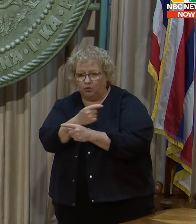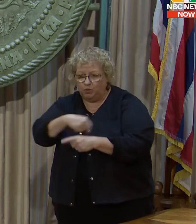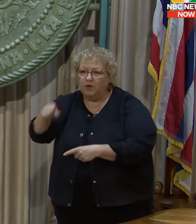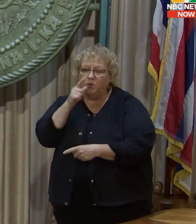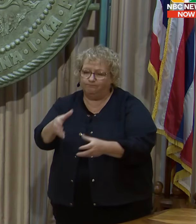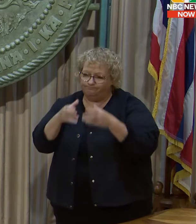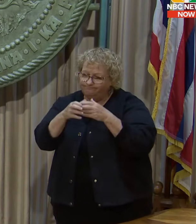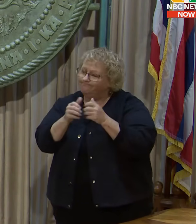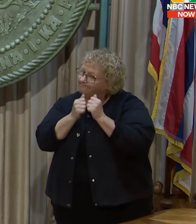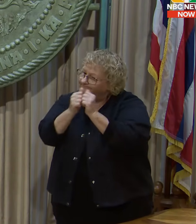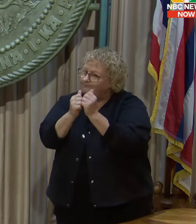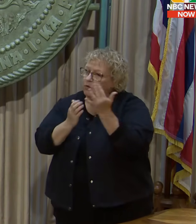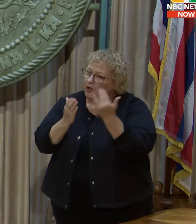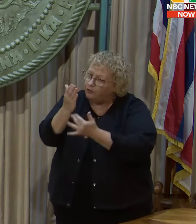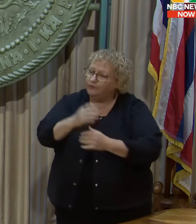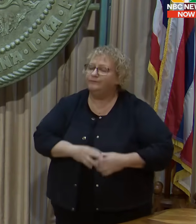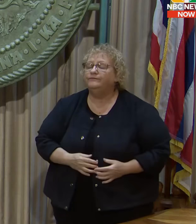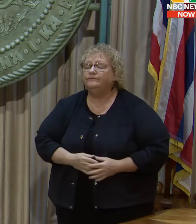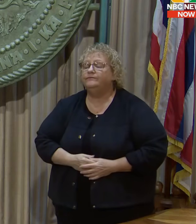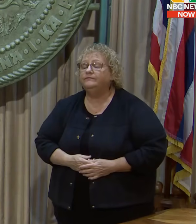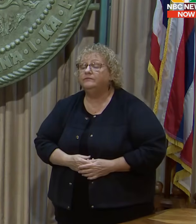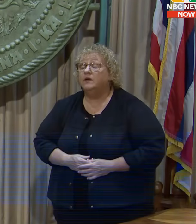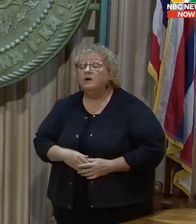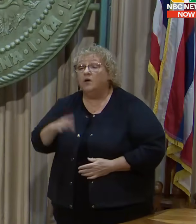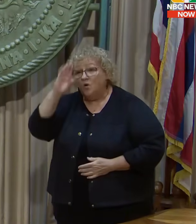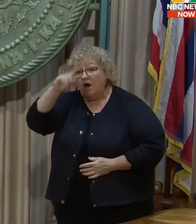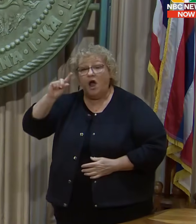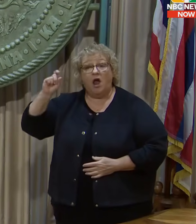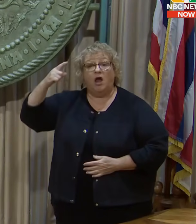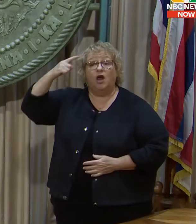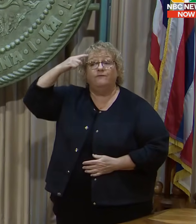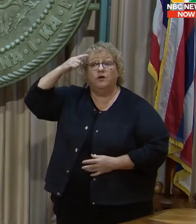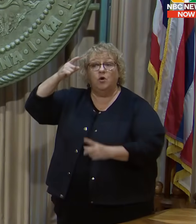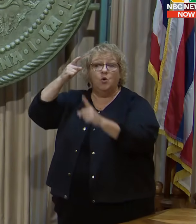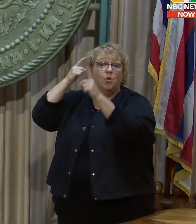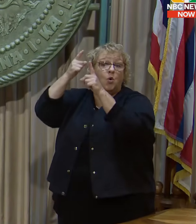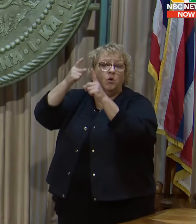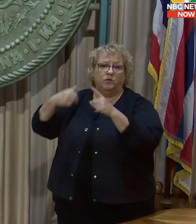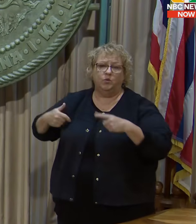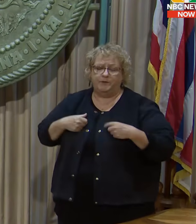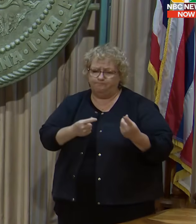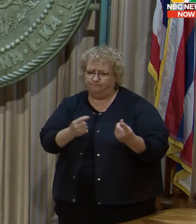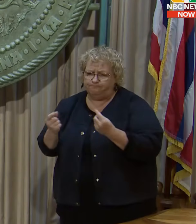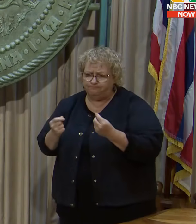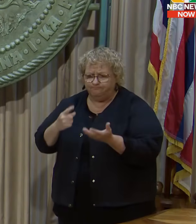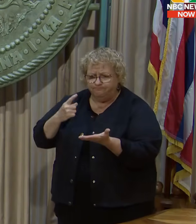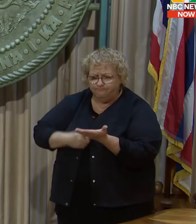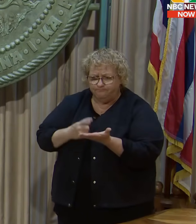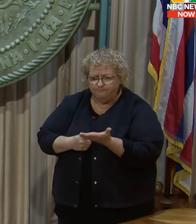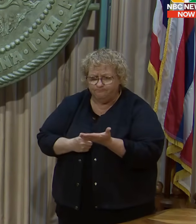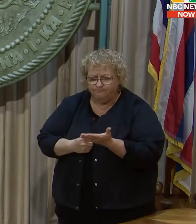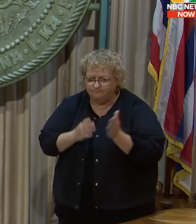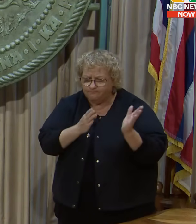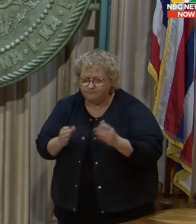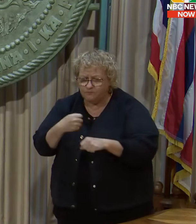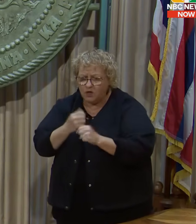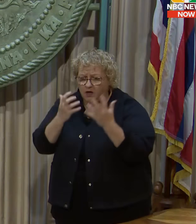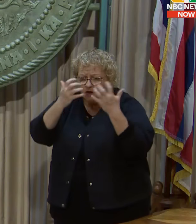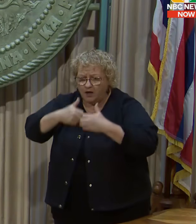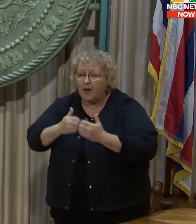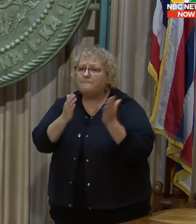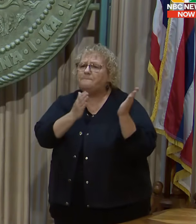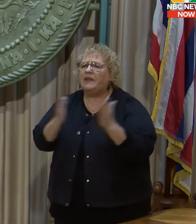this. Our goal here in government is to articulate a plan, to explain that plan to you, to answer your